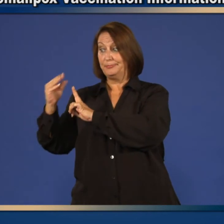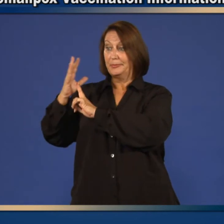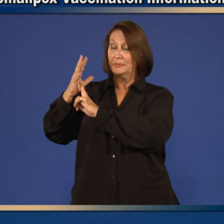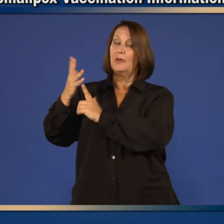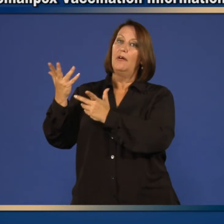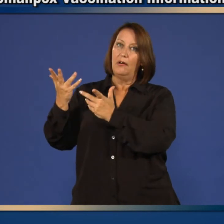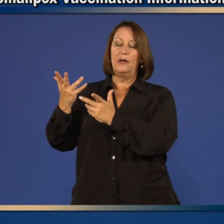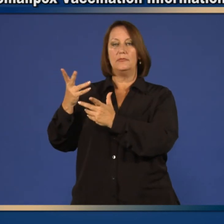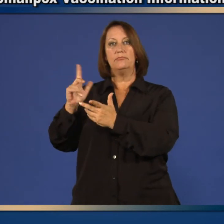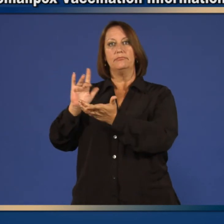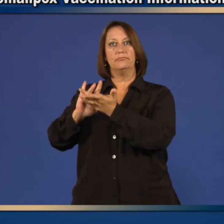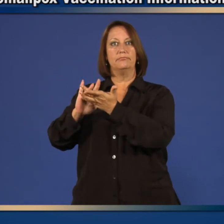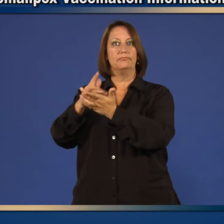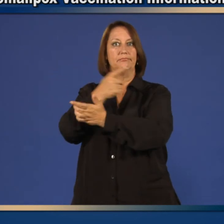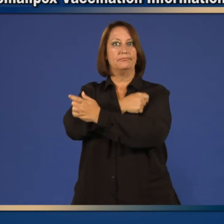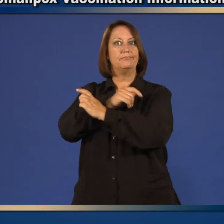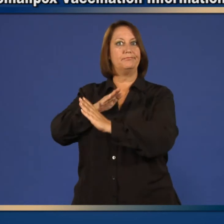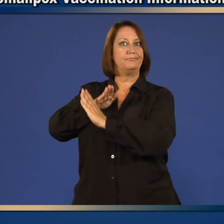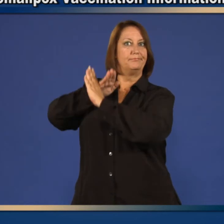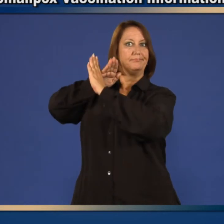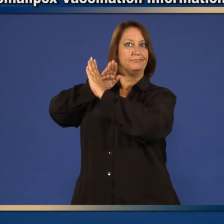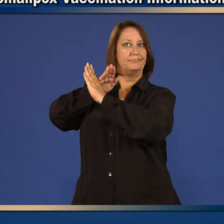exposed to smallpox.